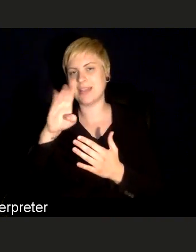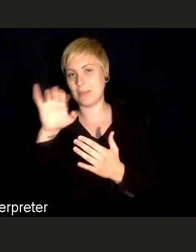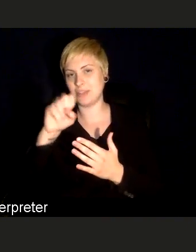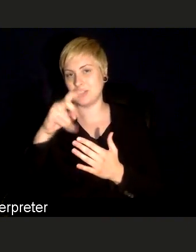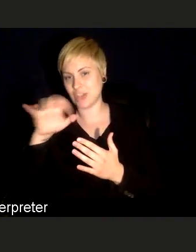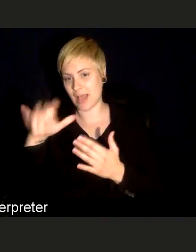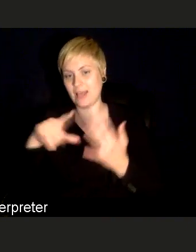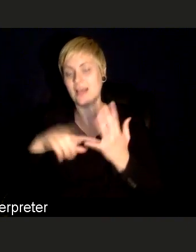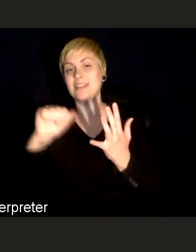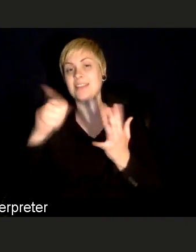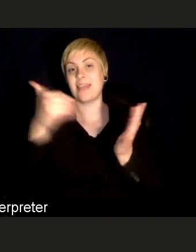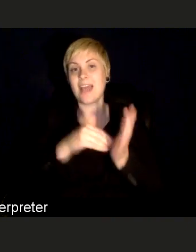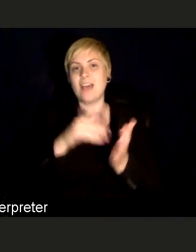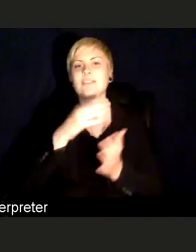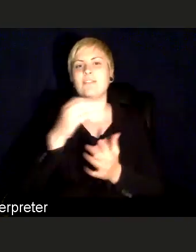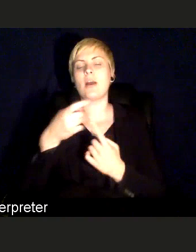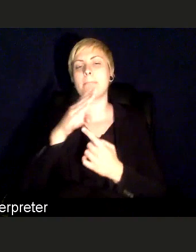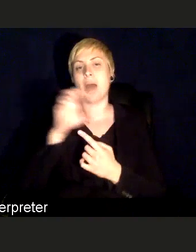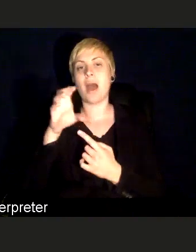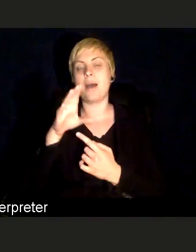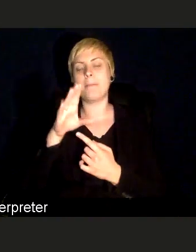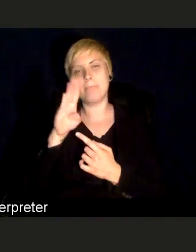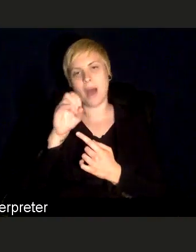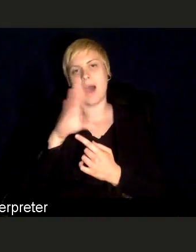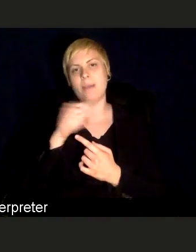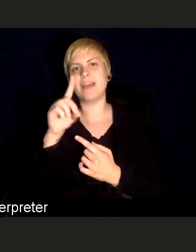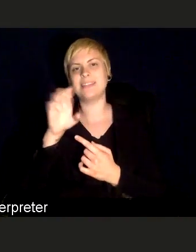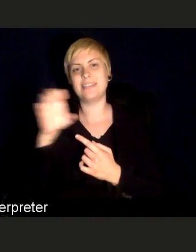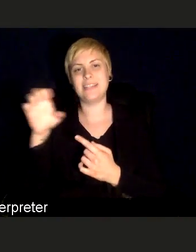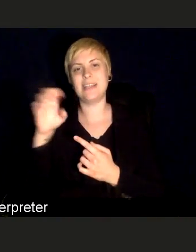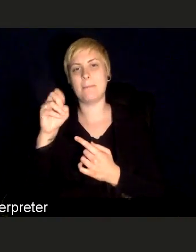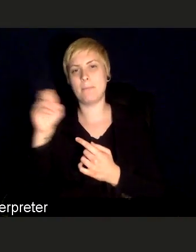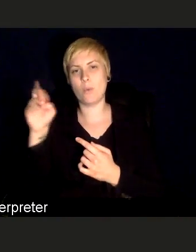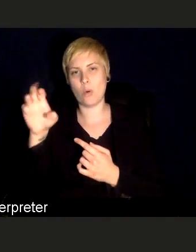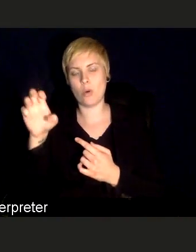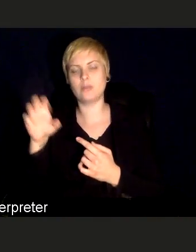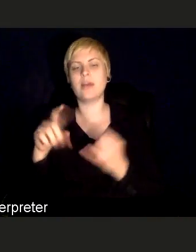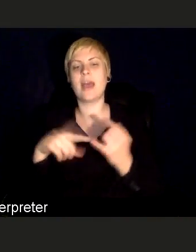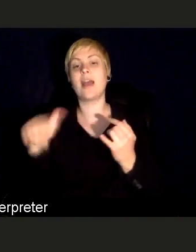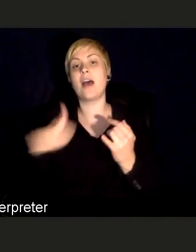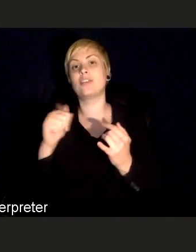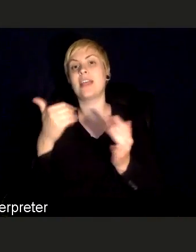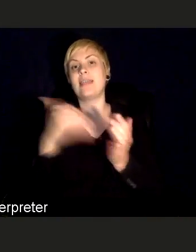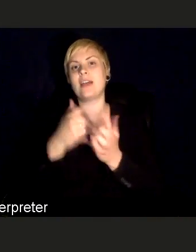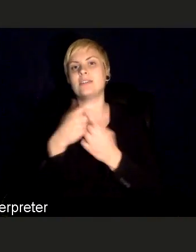Moore, and another $10,000 gift yesterday from Mark and Marianne Ronald.